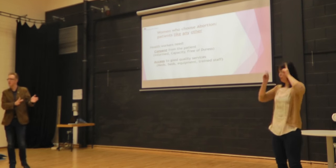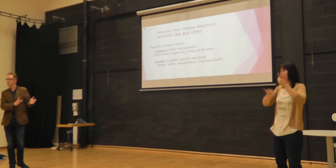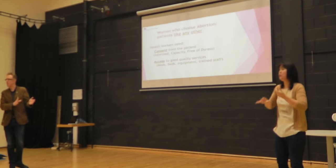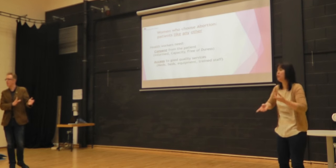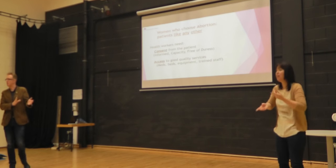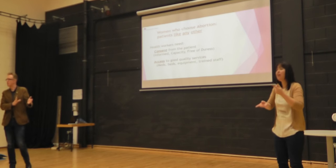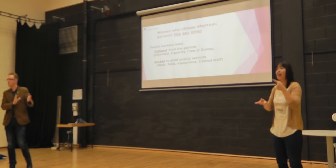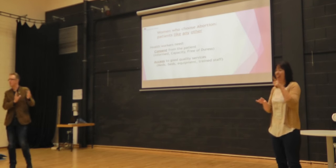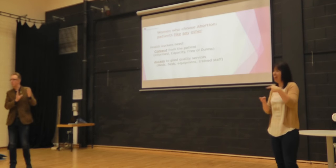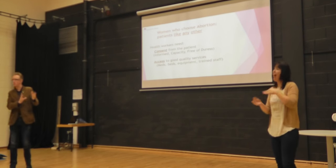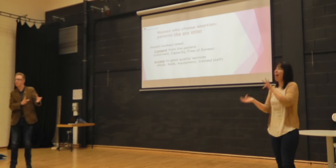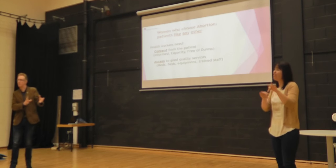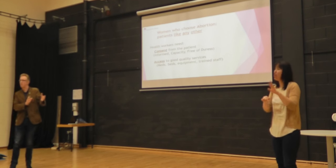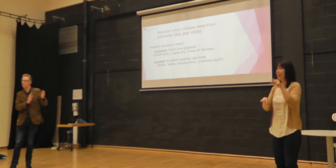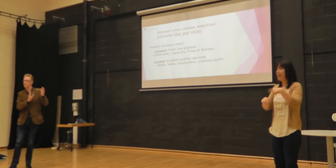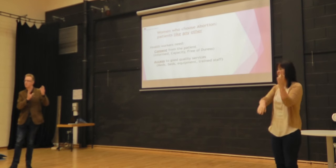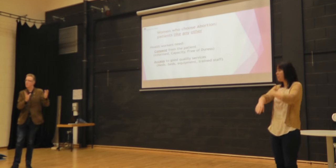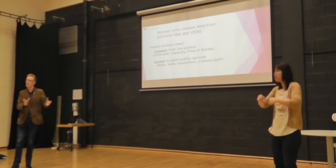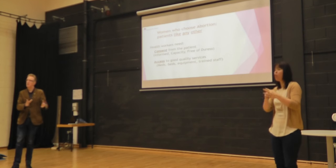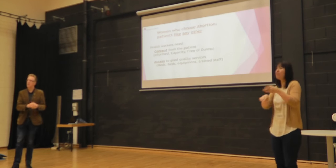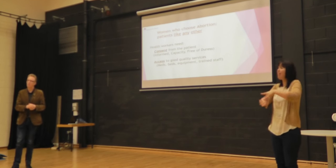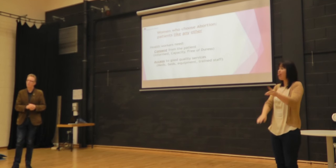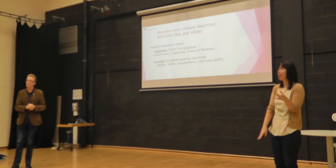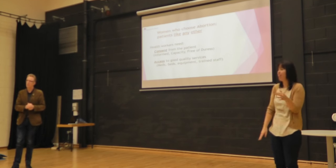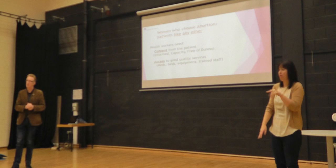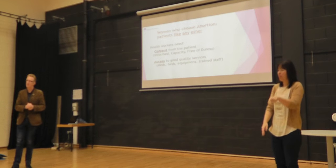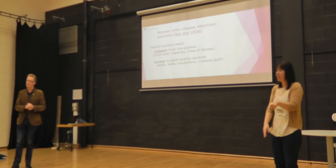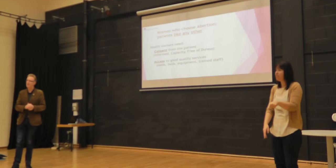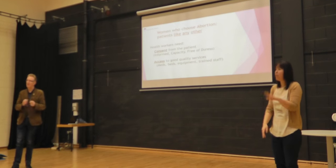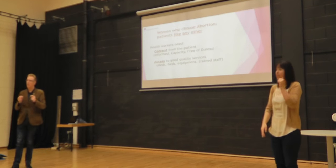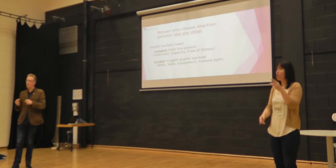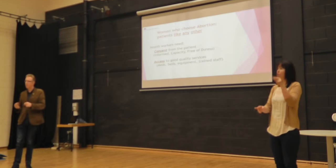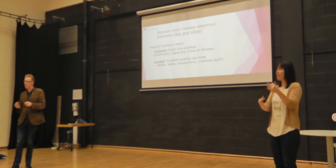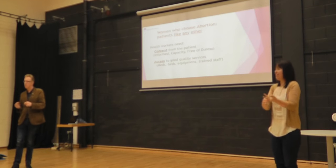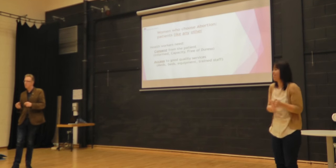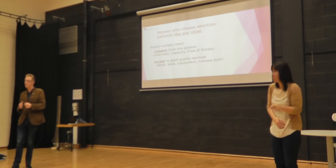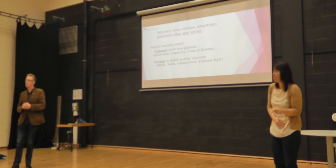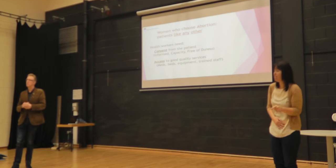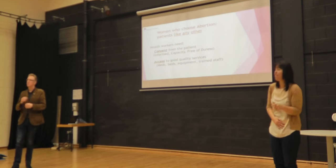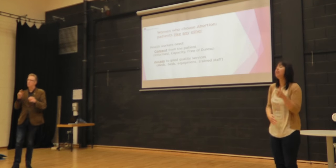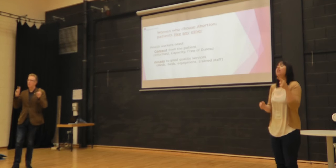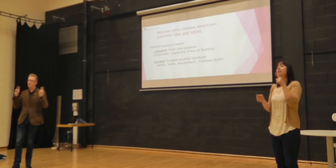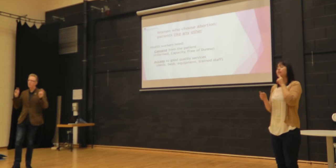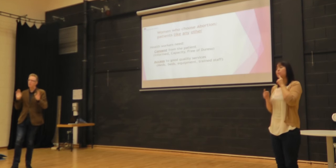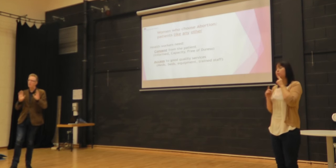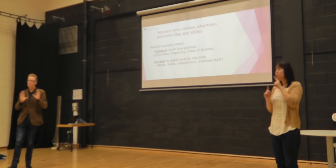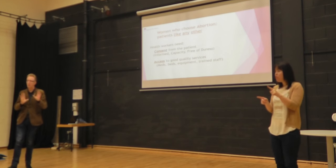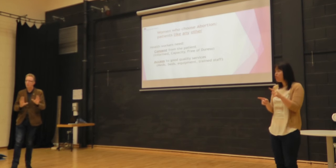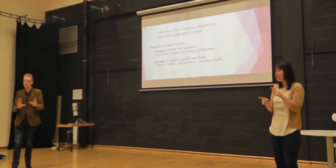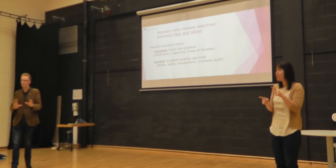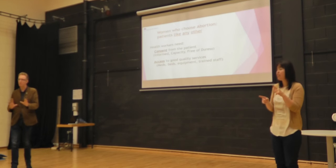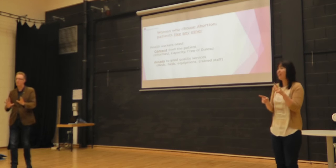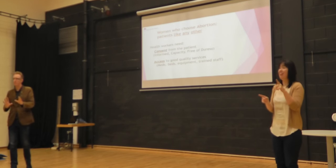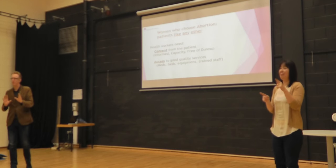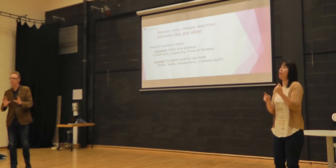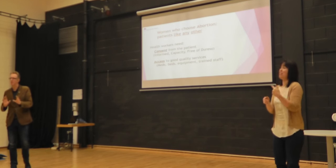disability and death that followed from unsafe abortions was very great. However, the